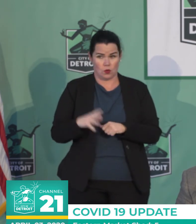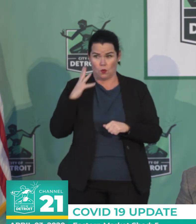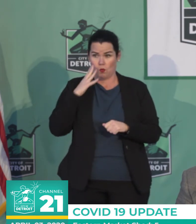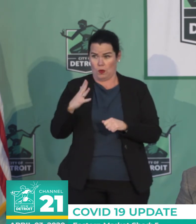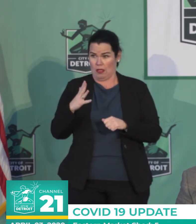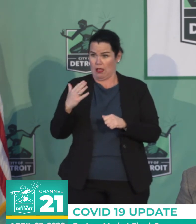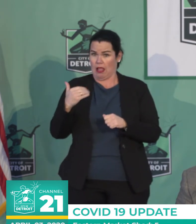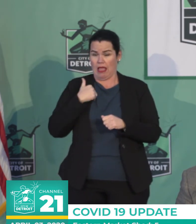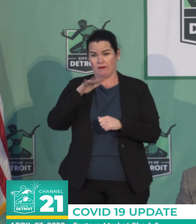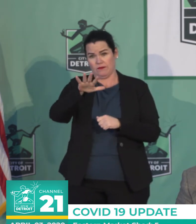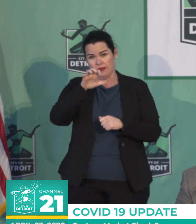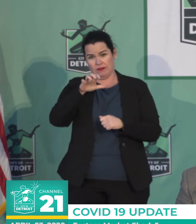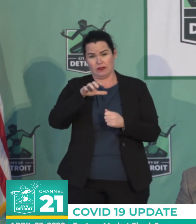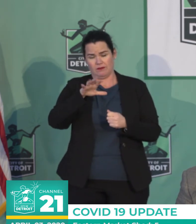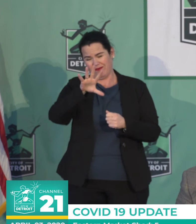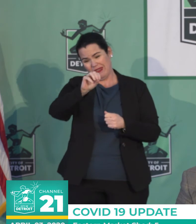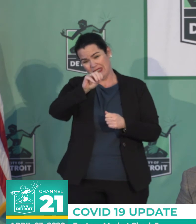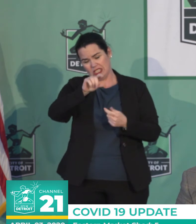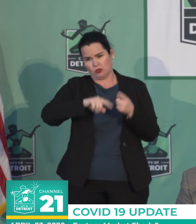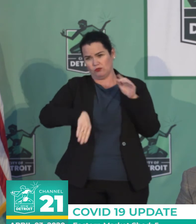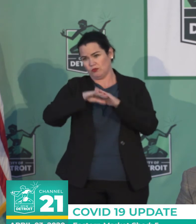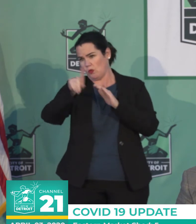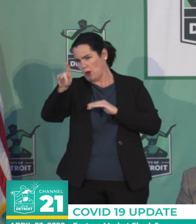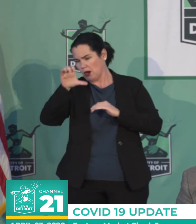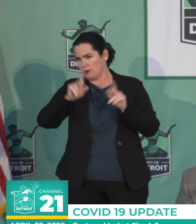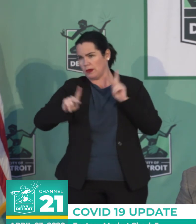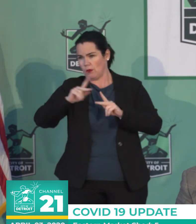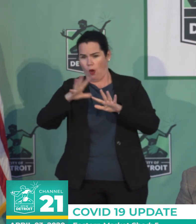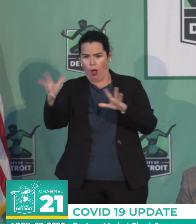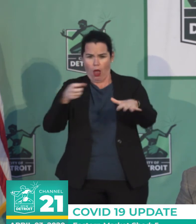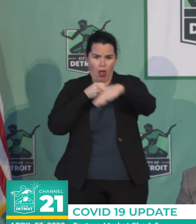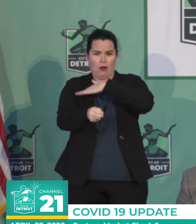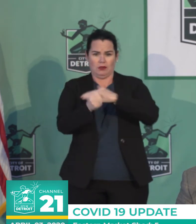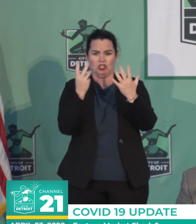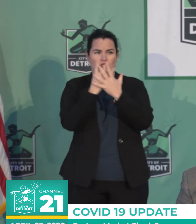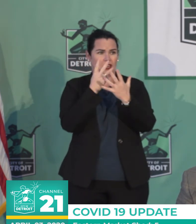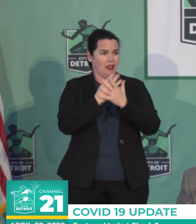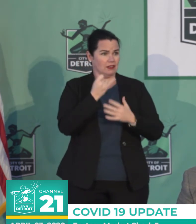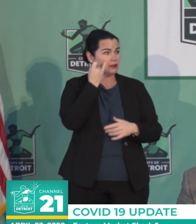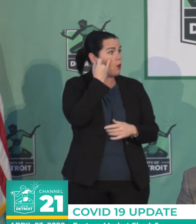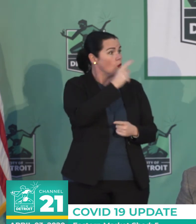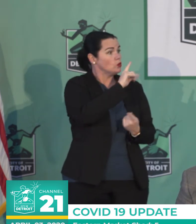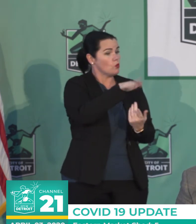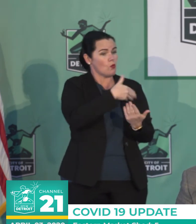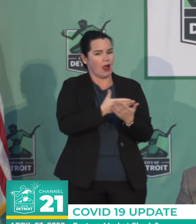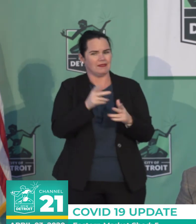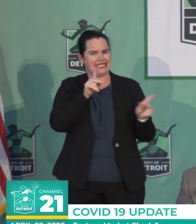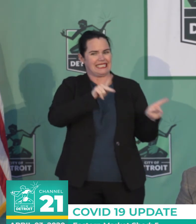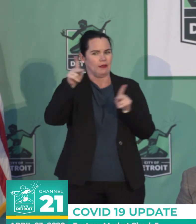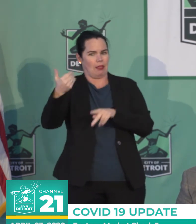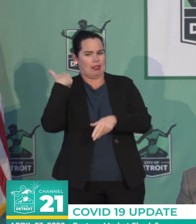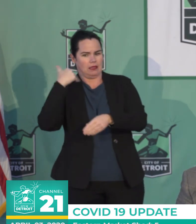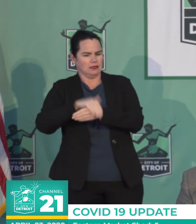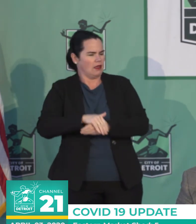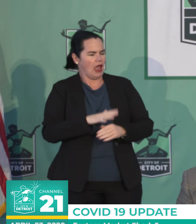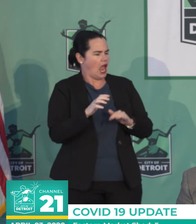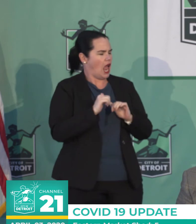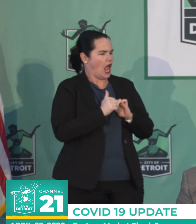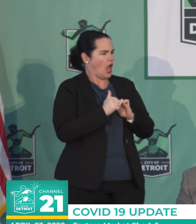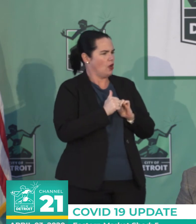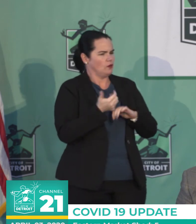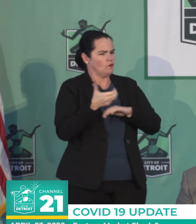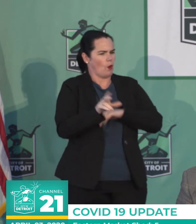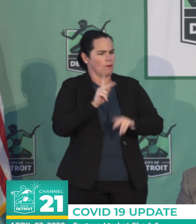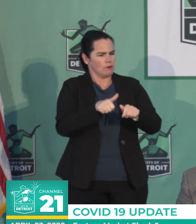or 100 people into a jail if you show up at a scene like last night? How do you enforce everything